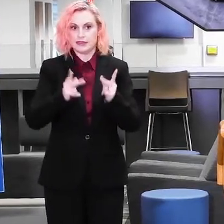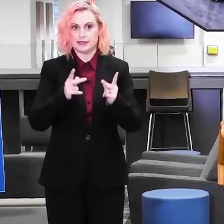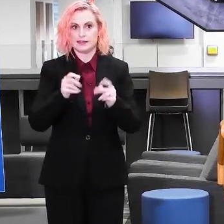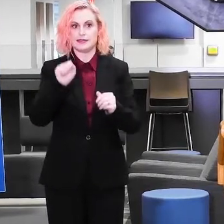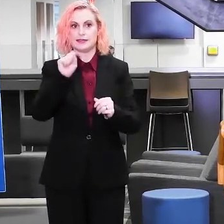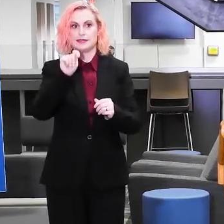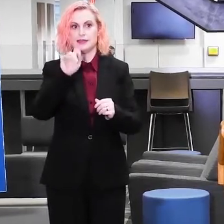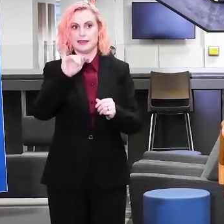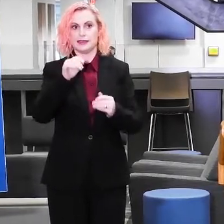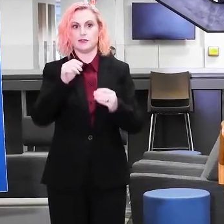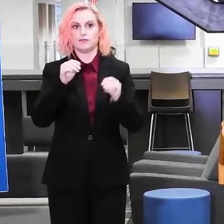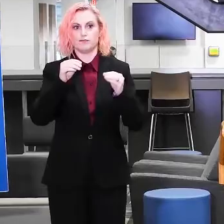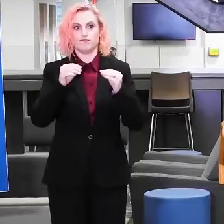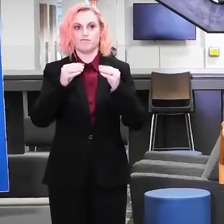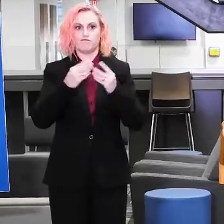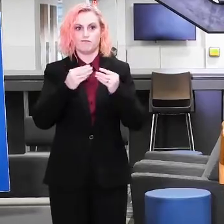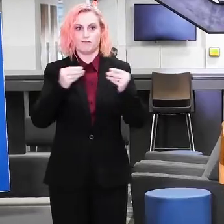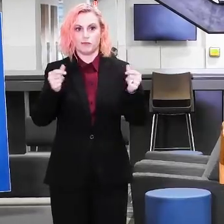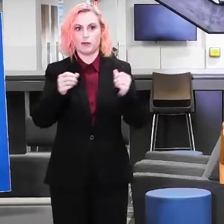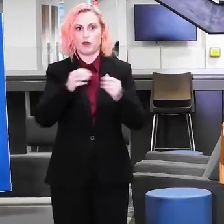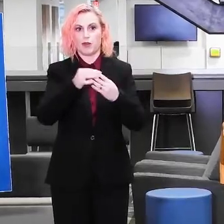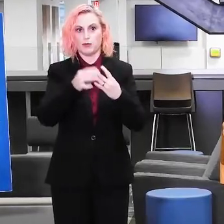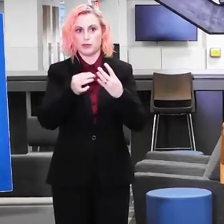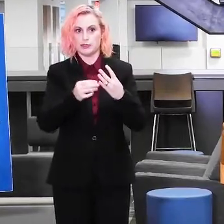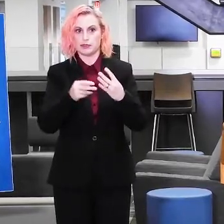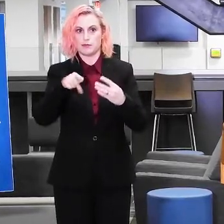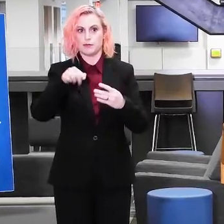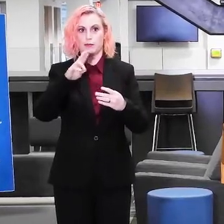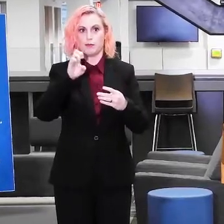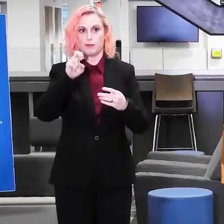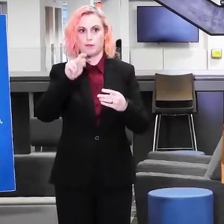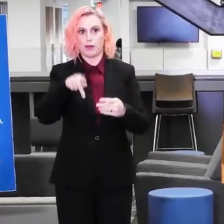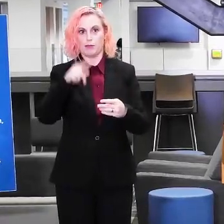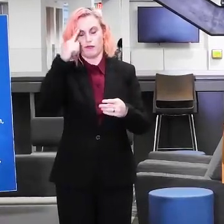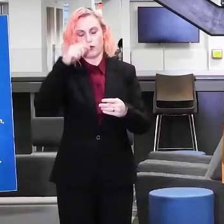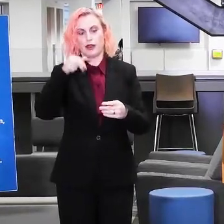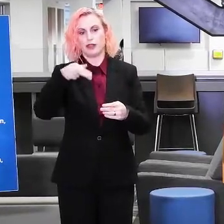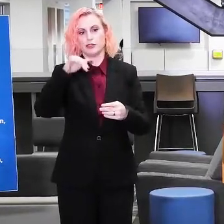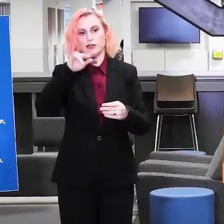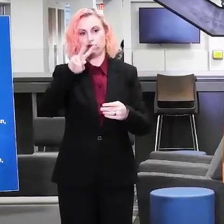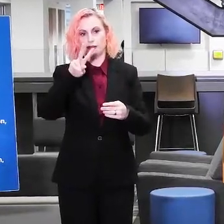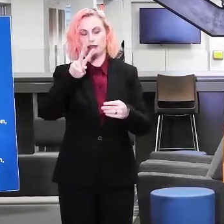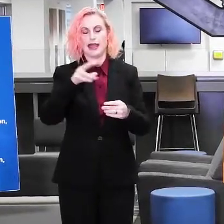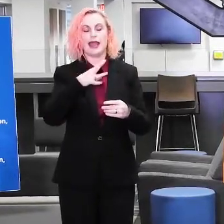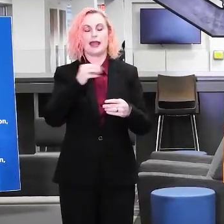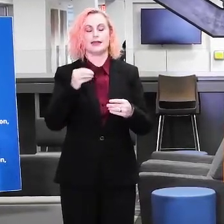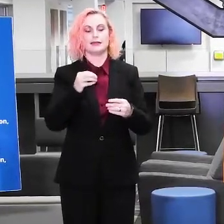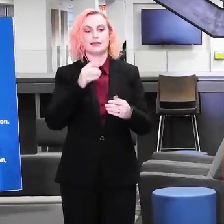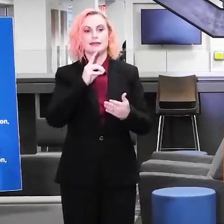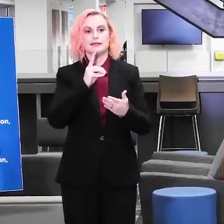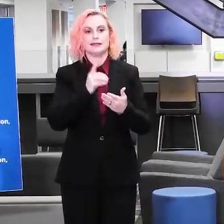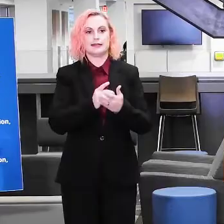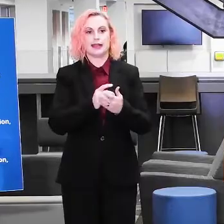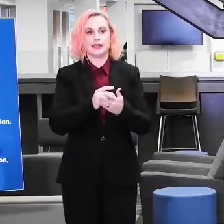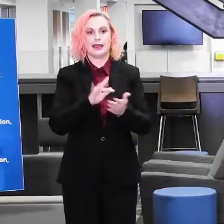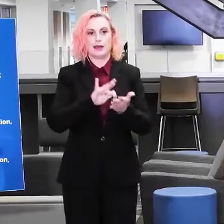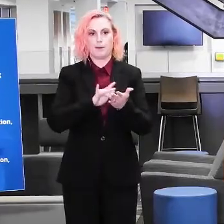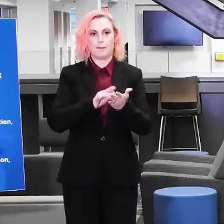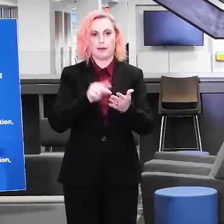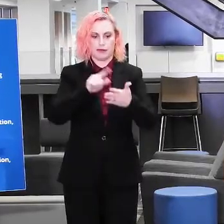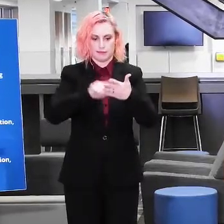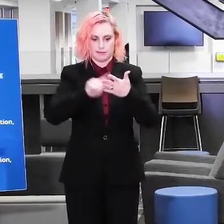treatment options, PrEP and HIV prevention, and a dedicated exam room, and much